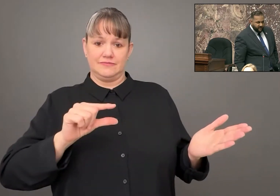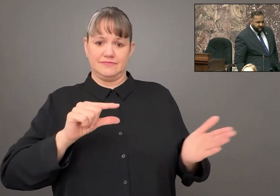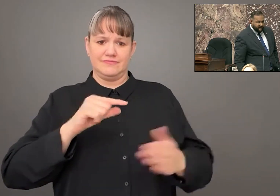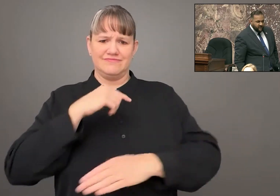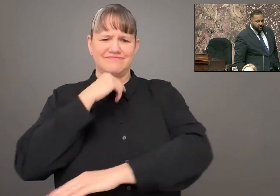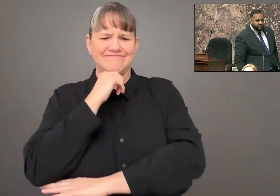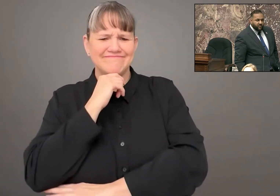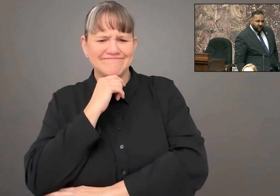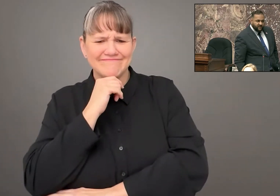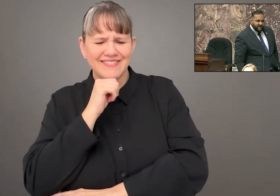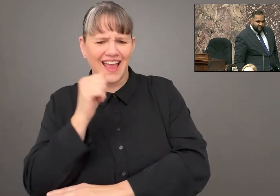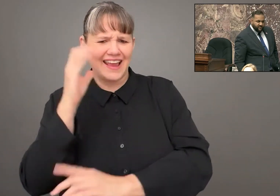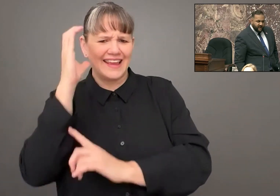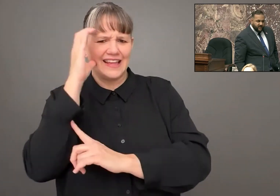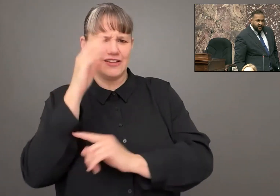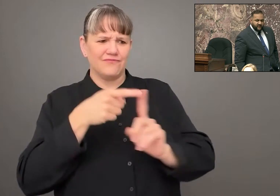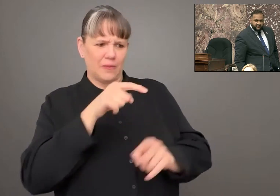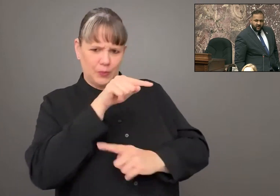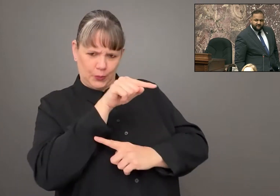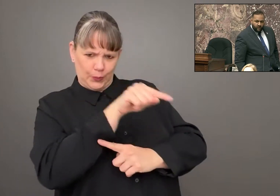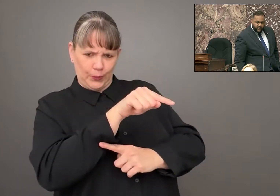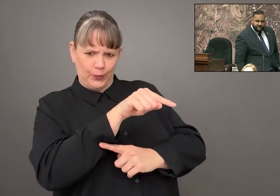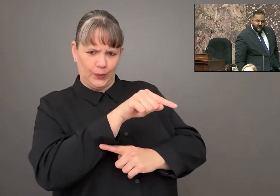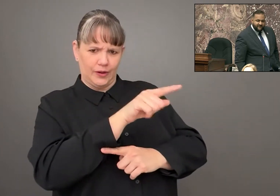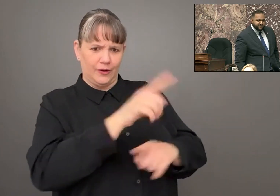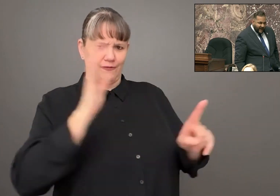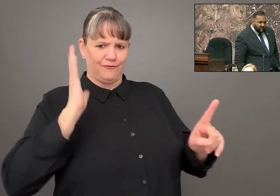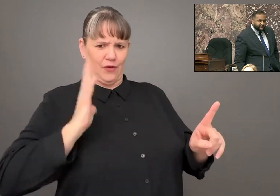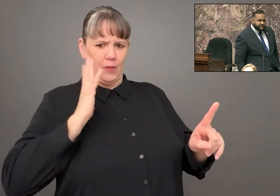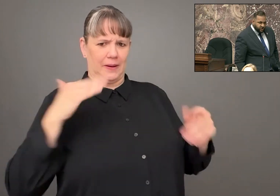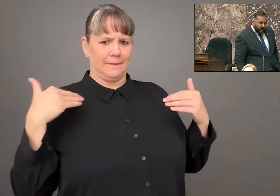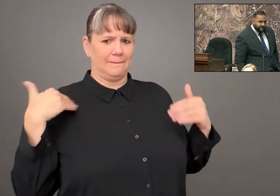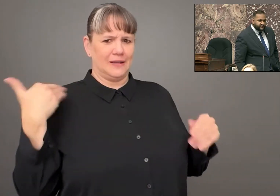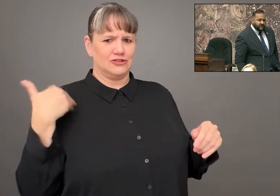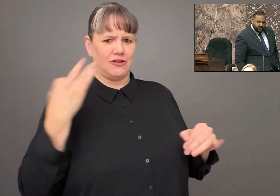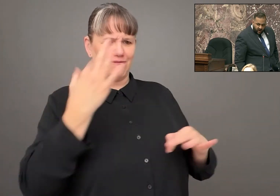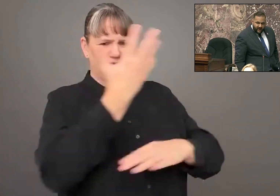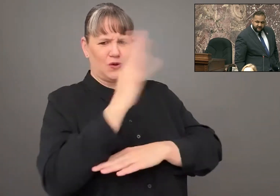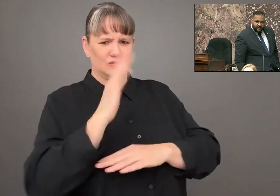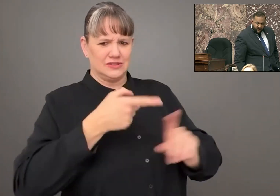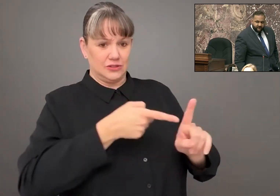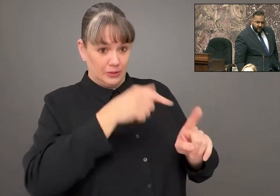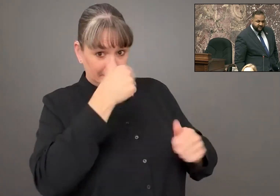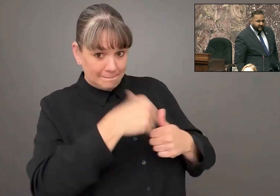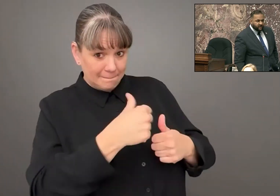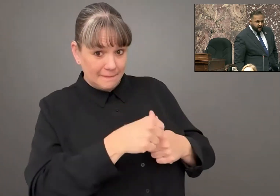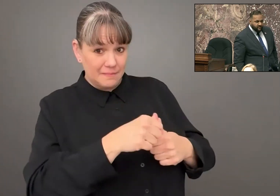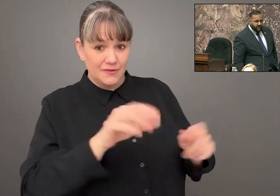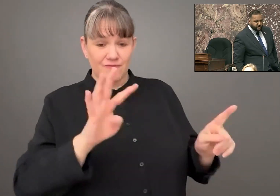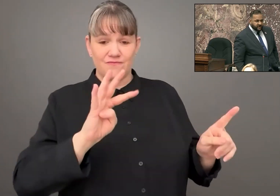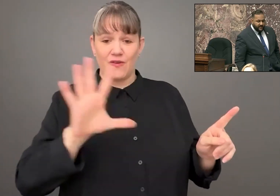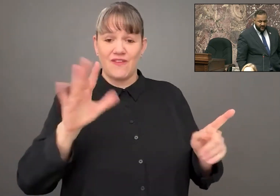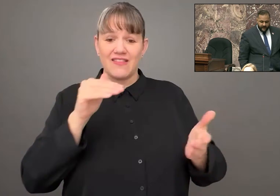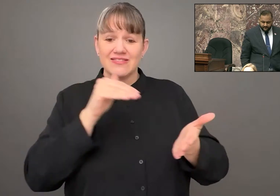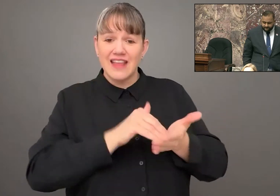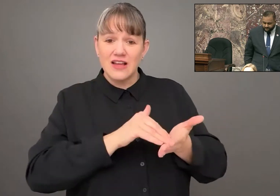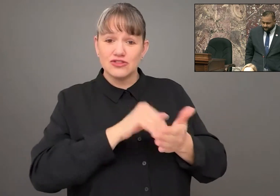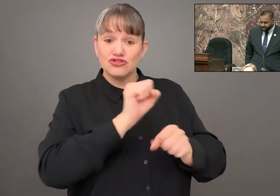of Forests who was part of a government that saw 45,000 jobs lost in our forest sector.